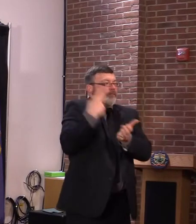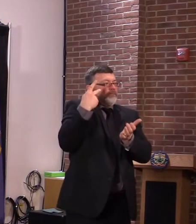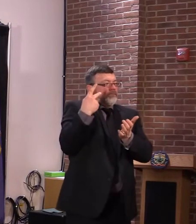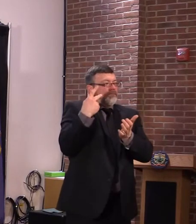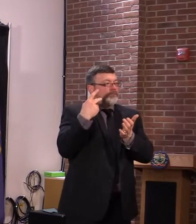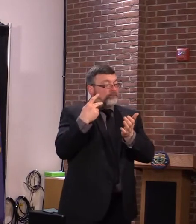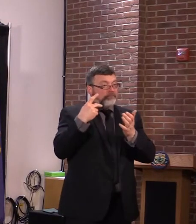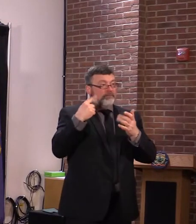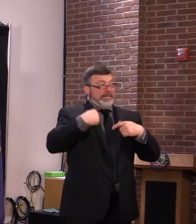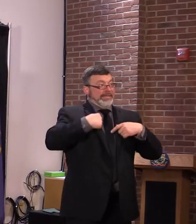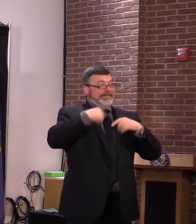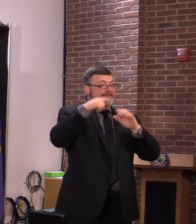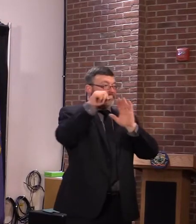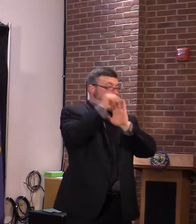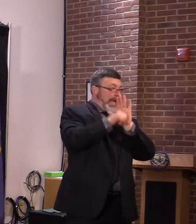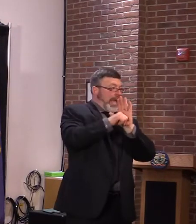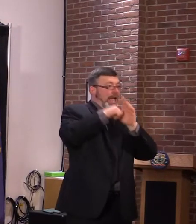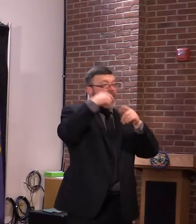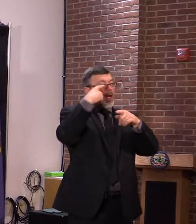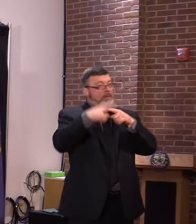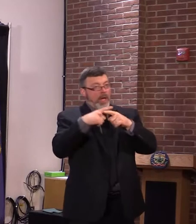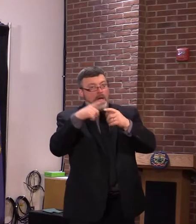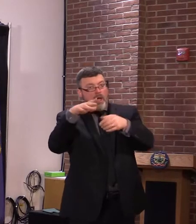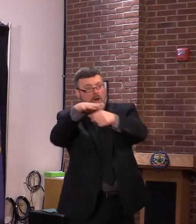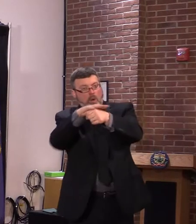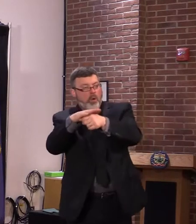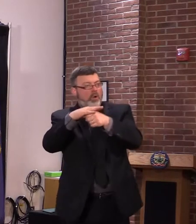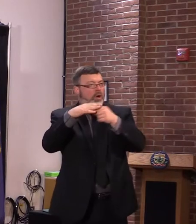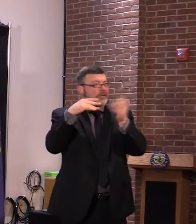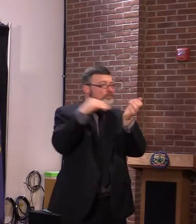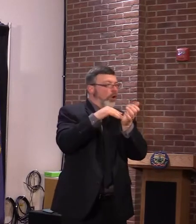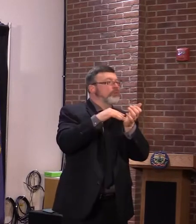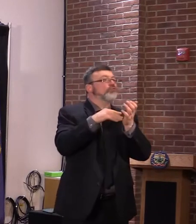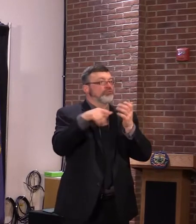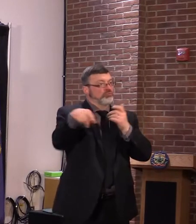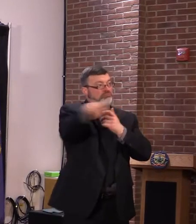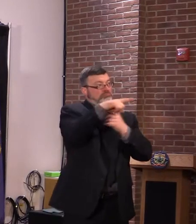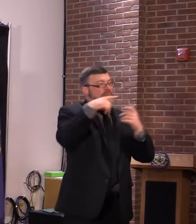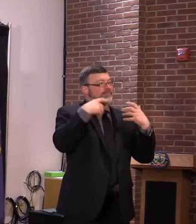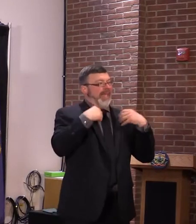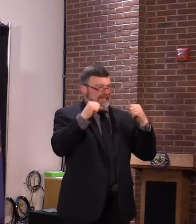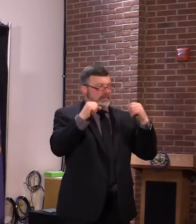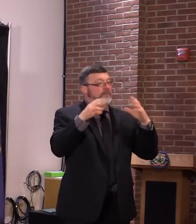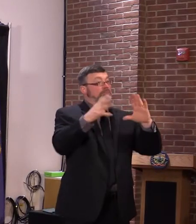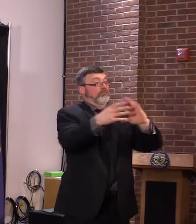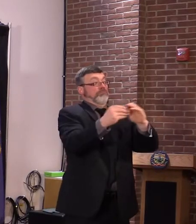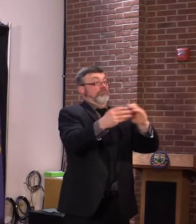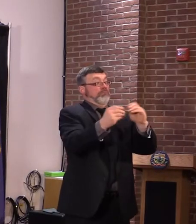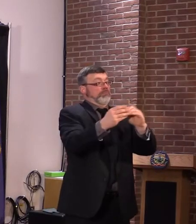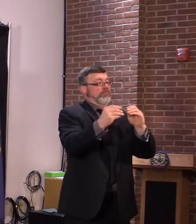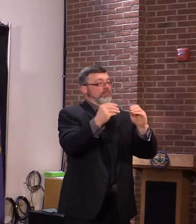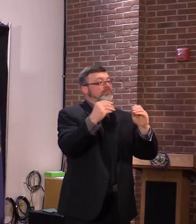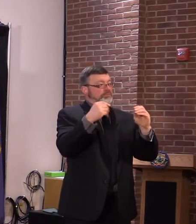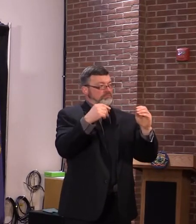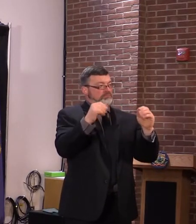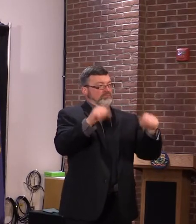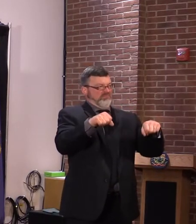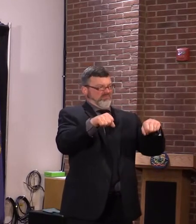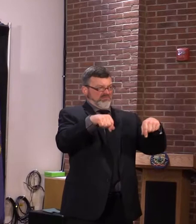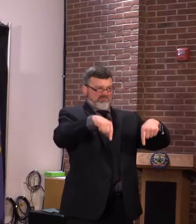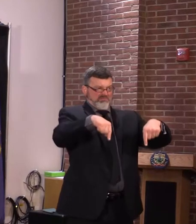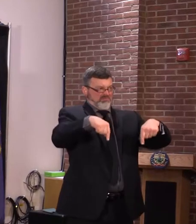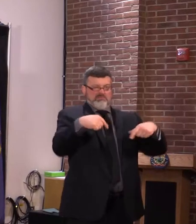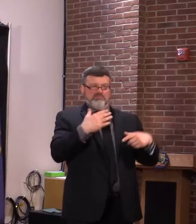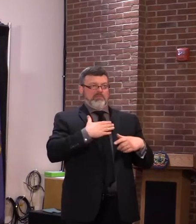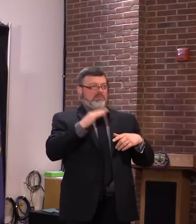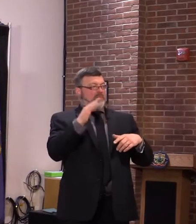and other leading public health organizations just released a statement supporting health departments in making just this type